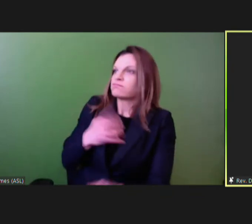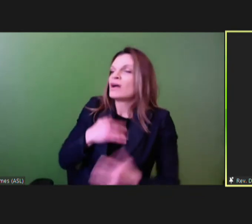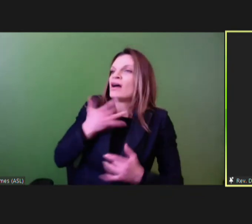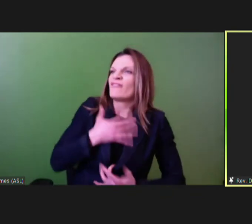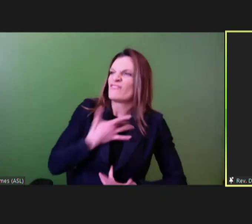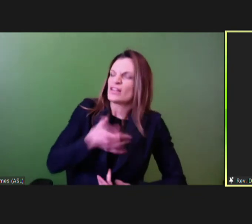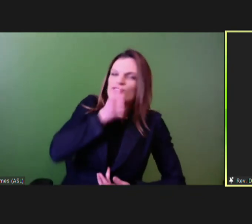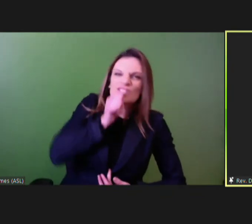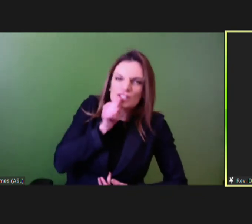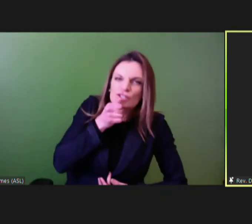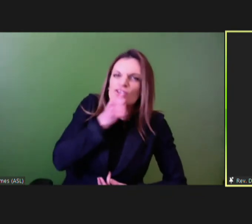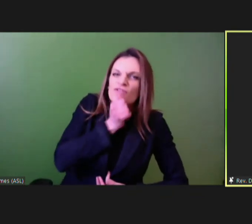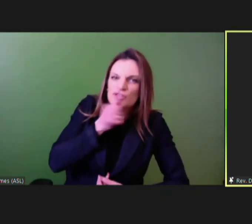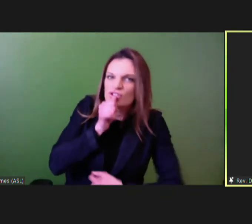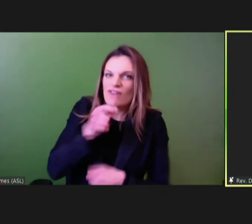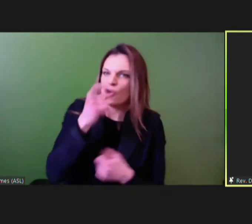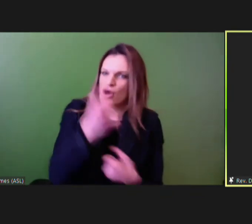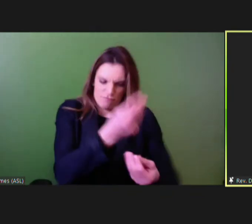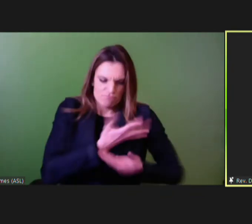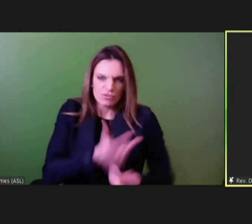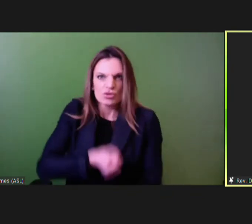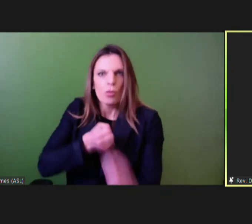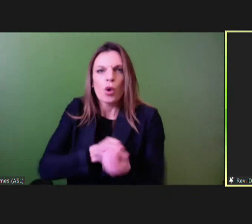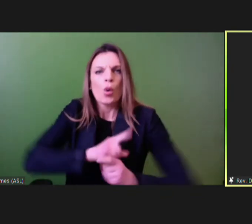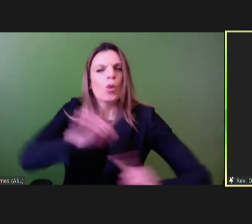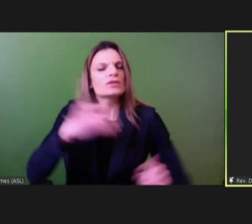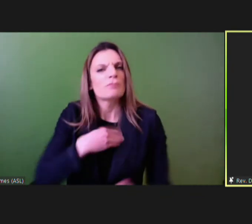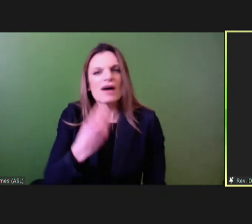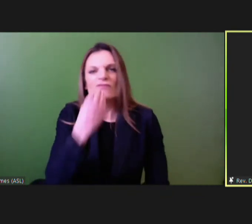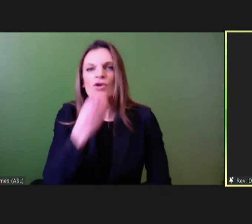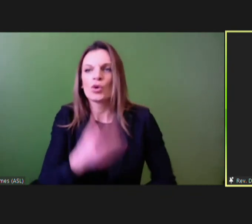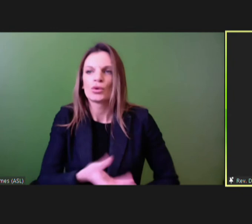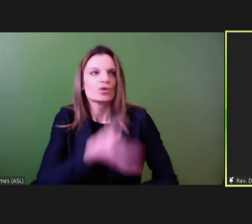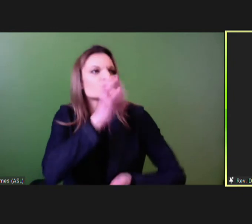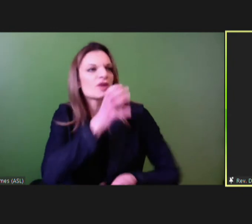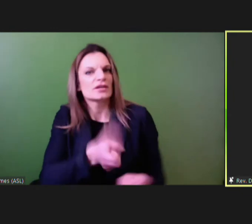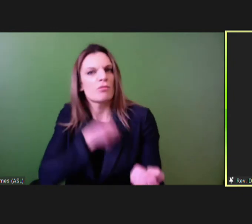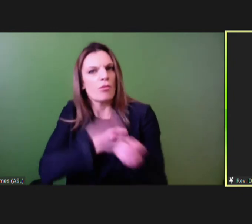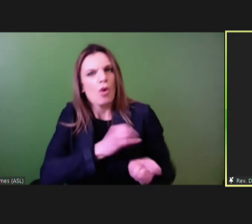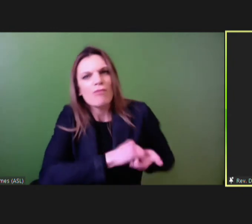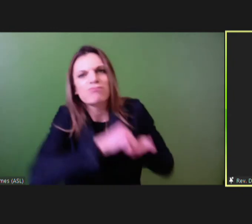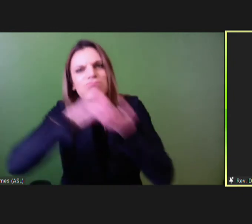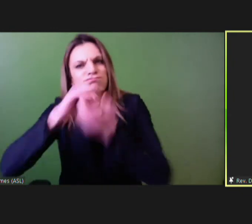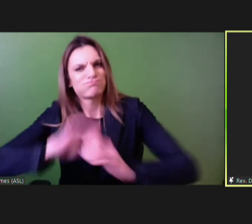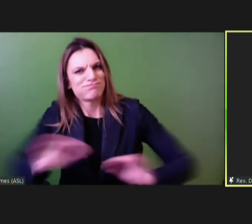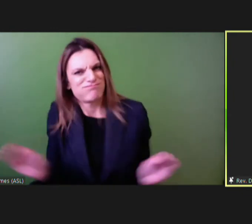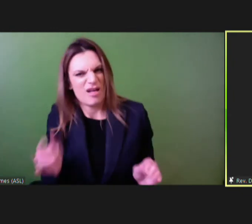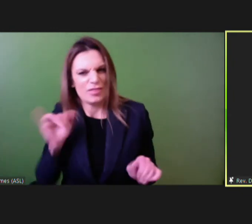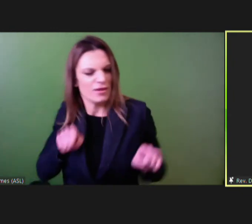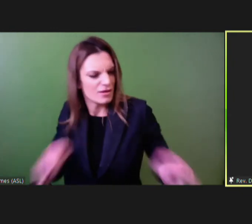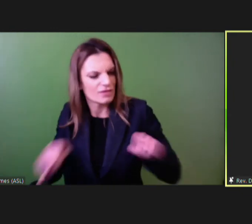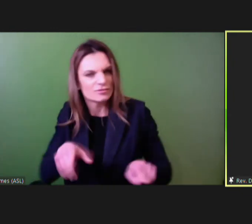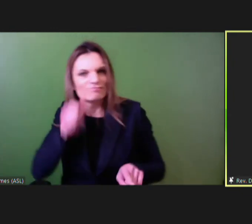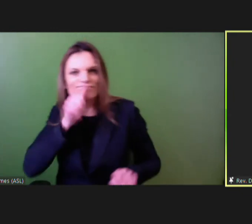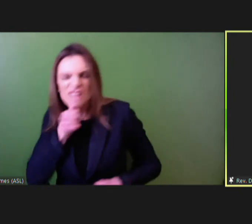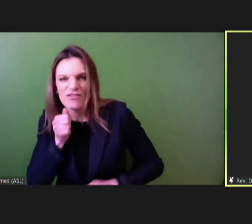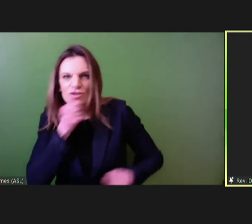the opportunity nor give me food or drink to do so. When you do it to the least of these, he says,